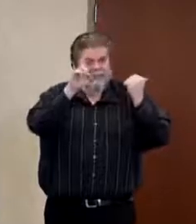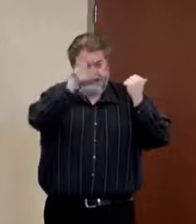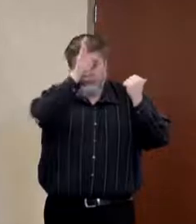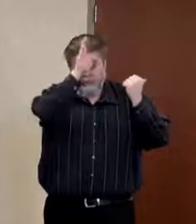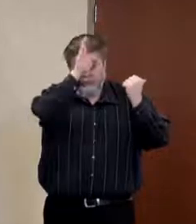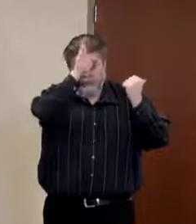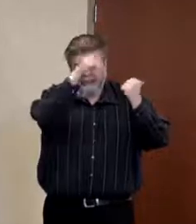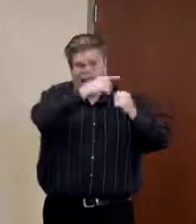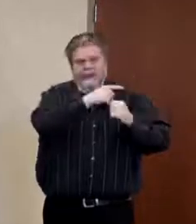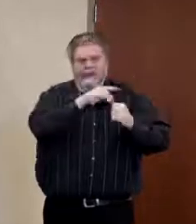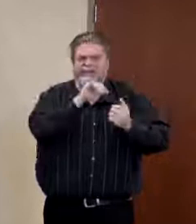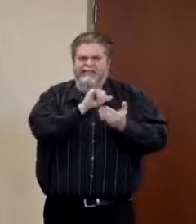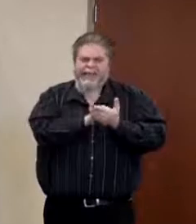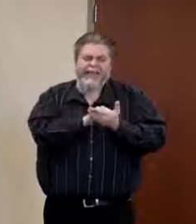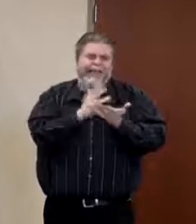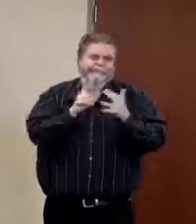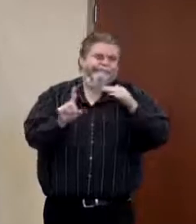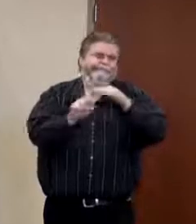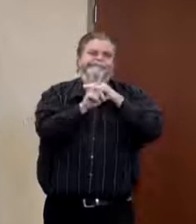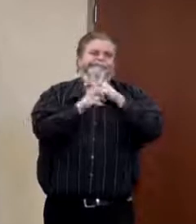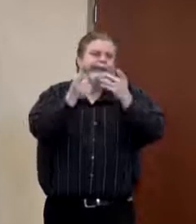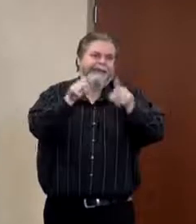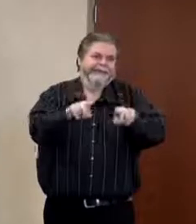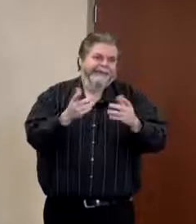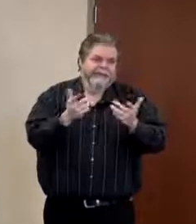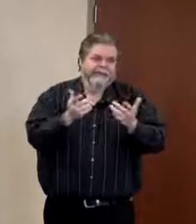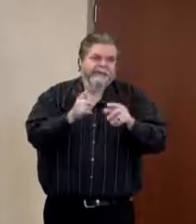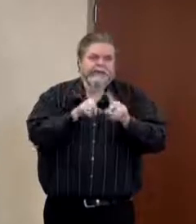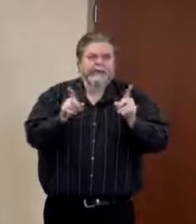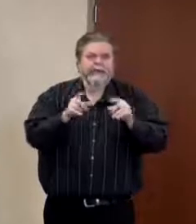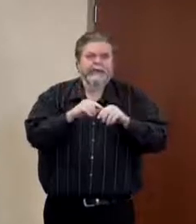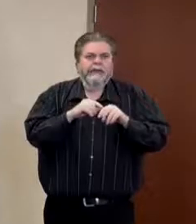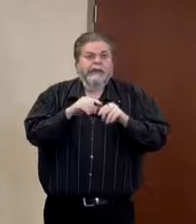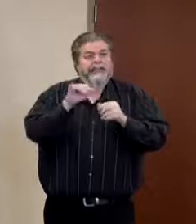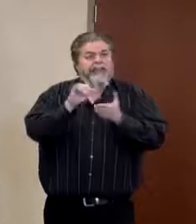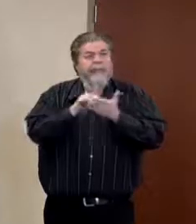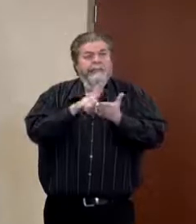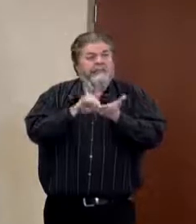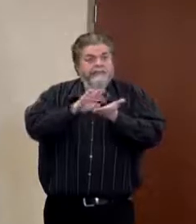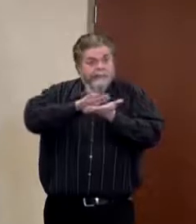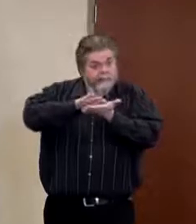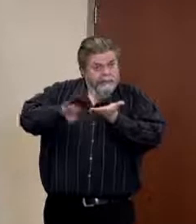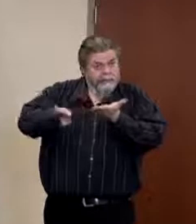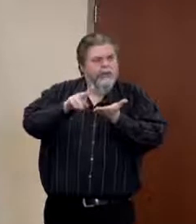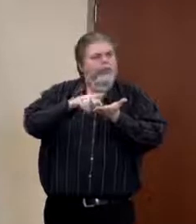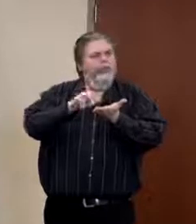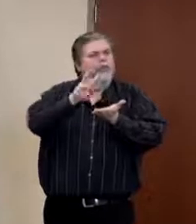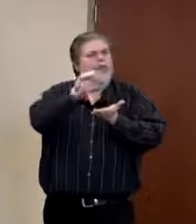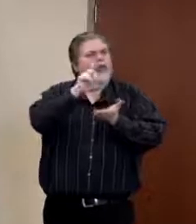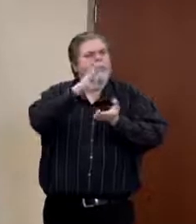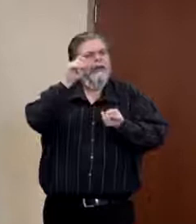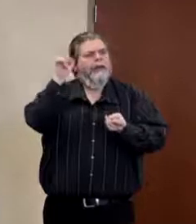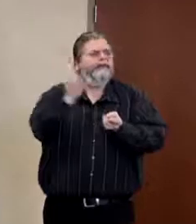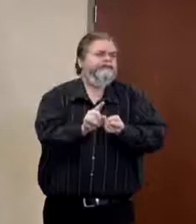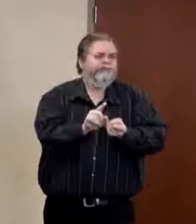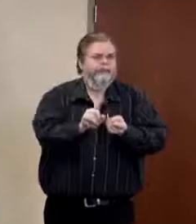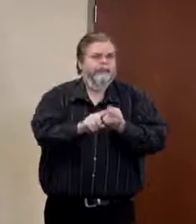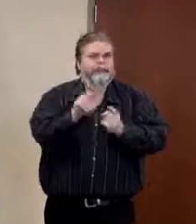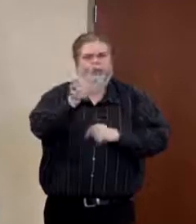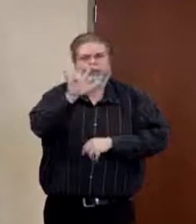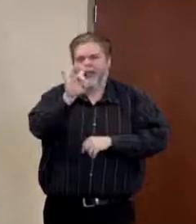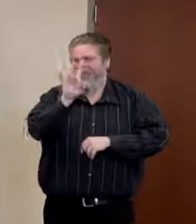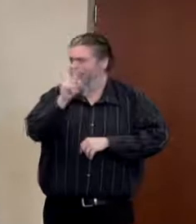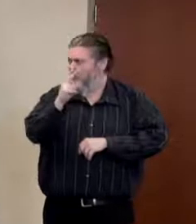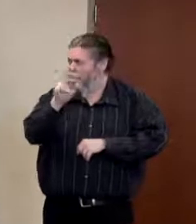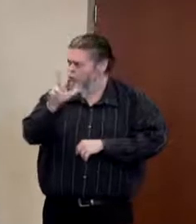obviously is a bit of an anomaly in some people's minds, puts us at about between 38 and 39th right